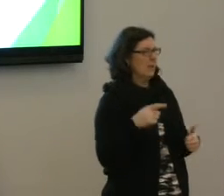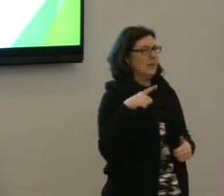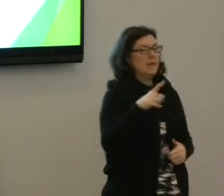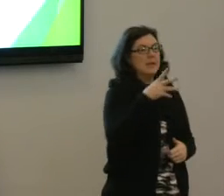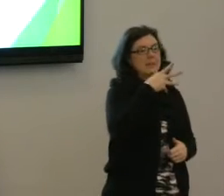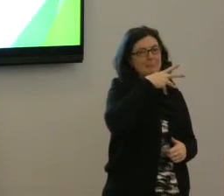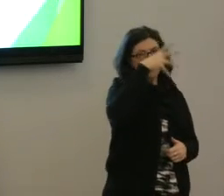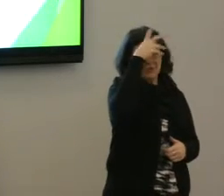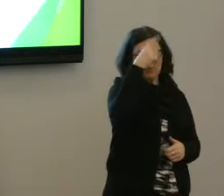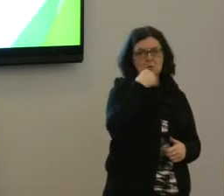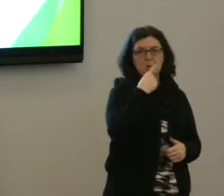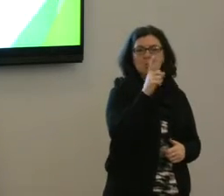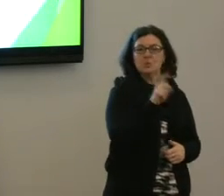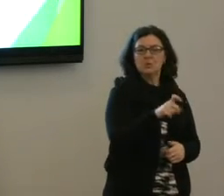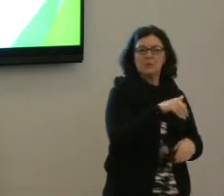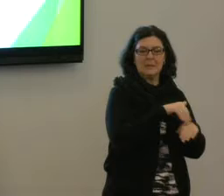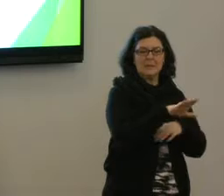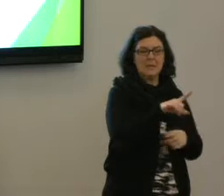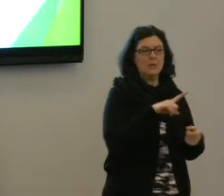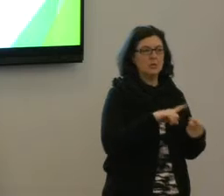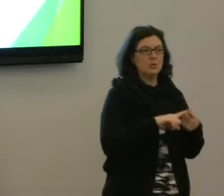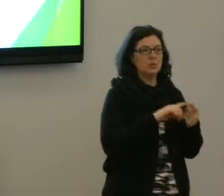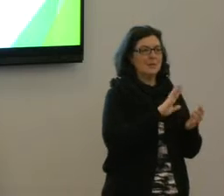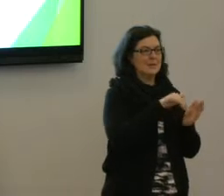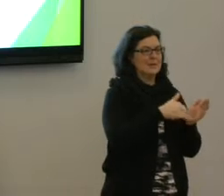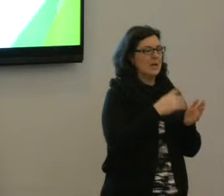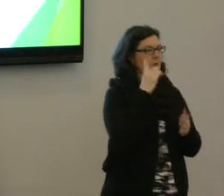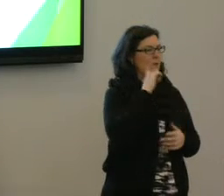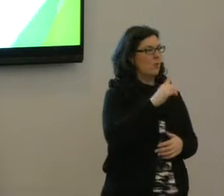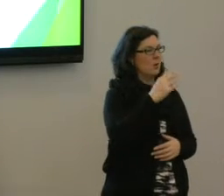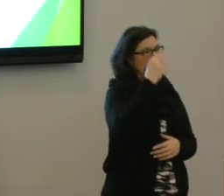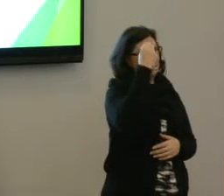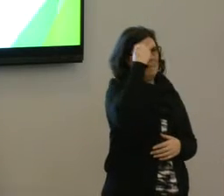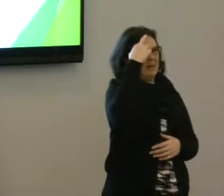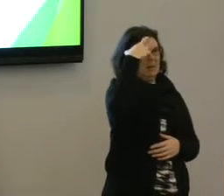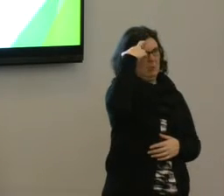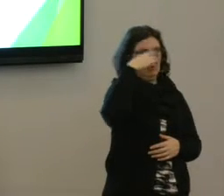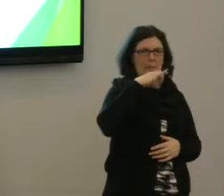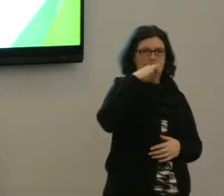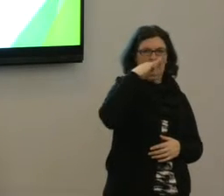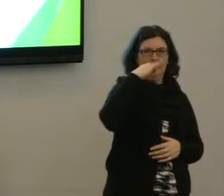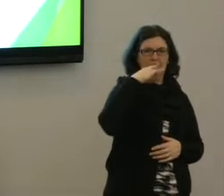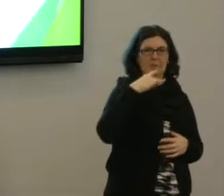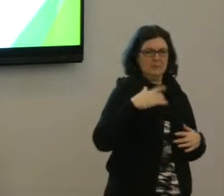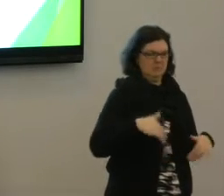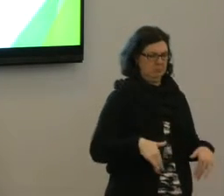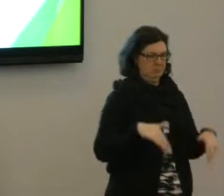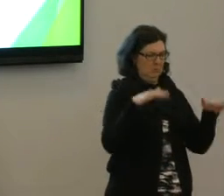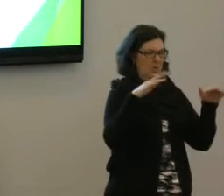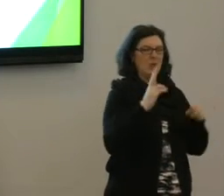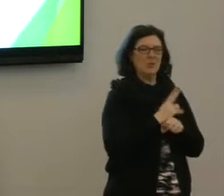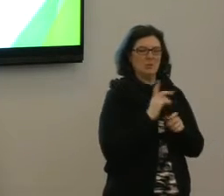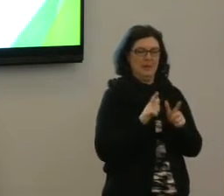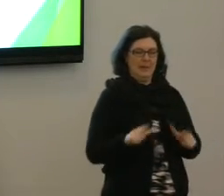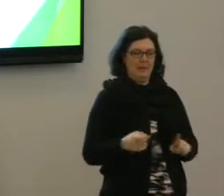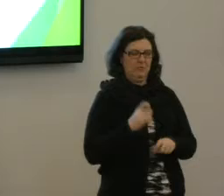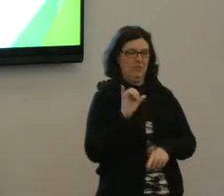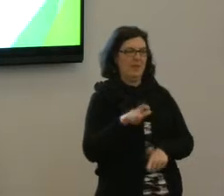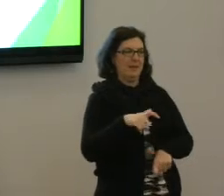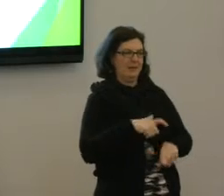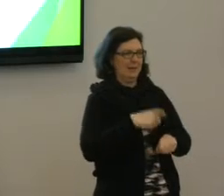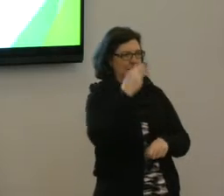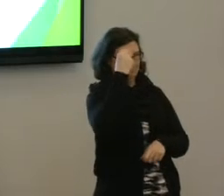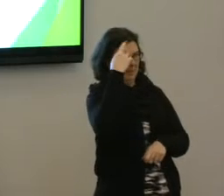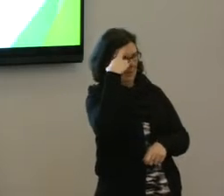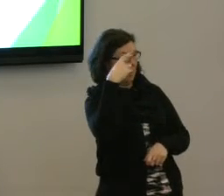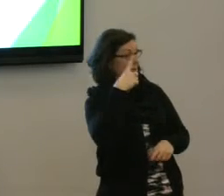Parents had been told they should send him to a center for mentally retarded kids when he was a kid, using the language of that time, because they